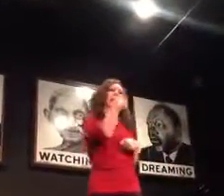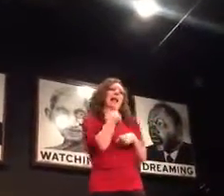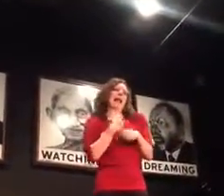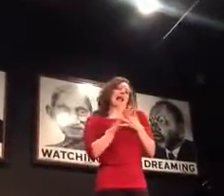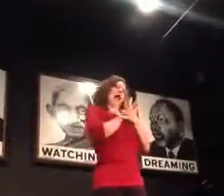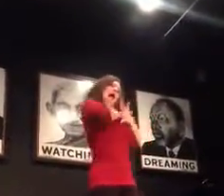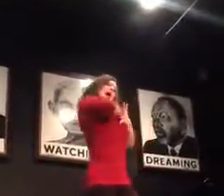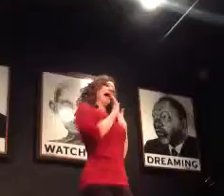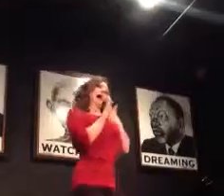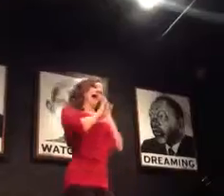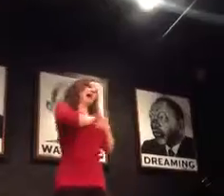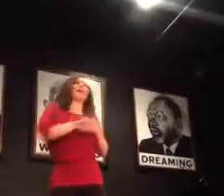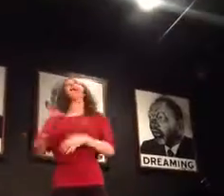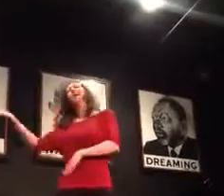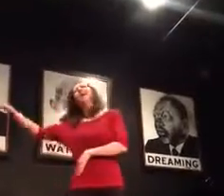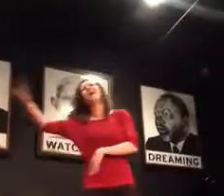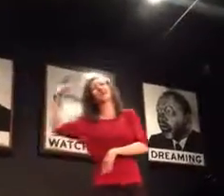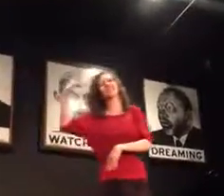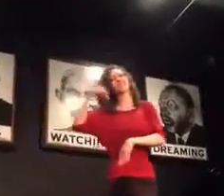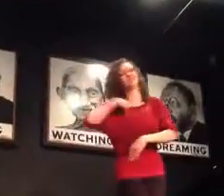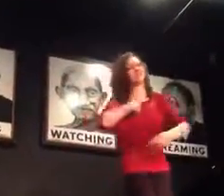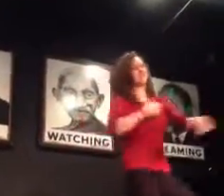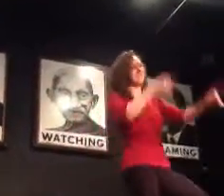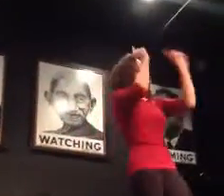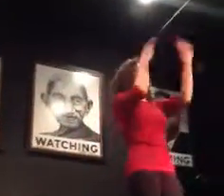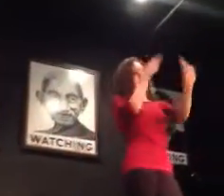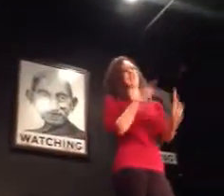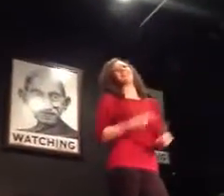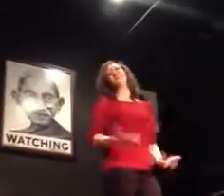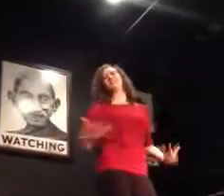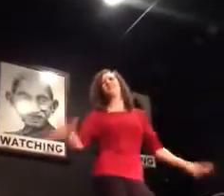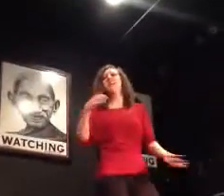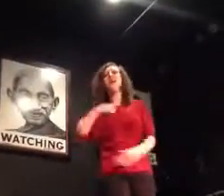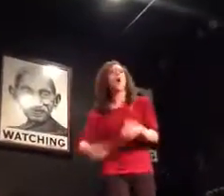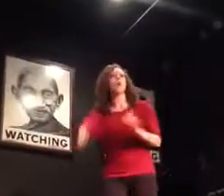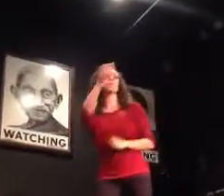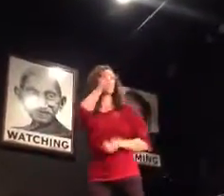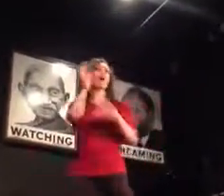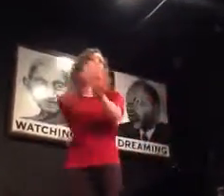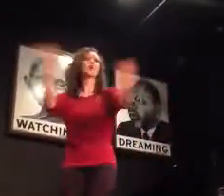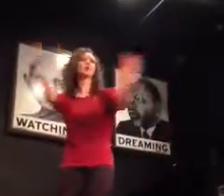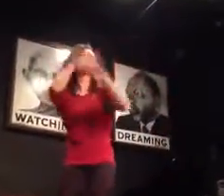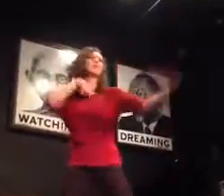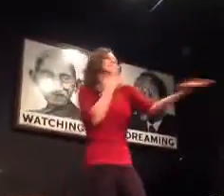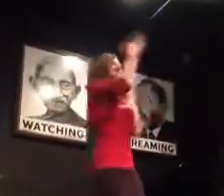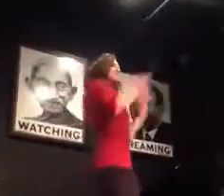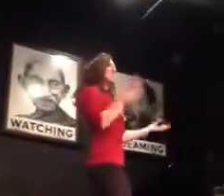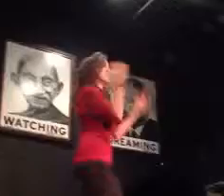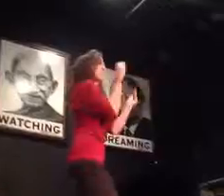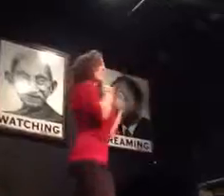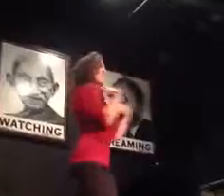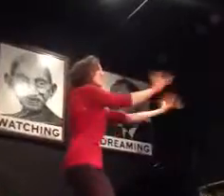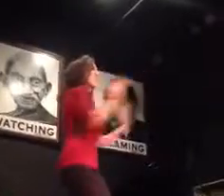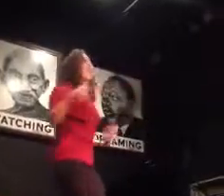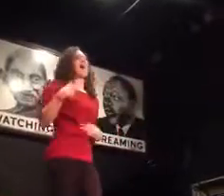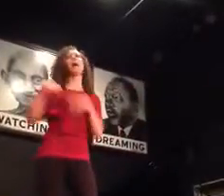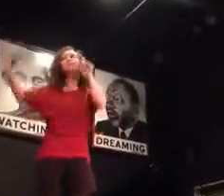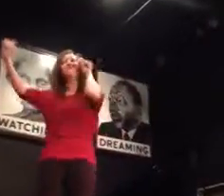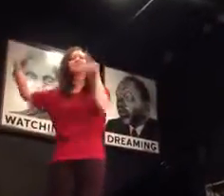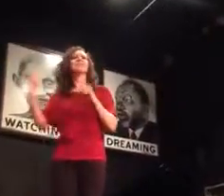She rolled. Once I get you out the clothes, privacy is on the door. Still they can hear you screaming more. Girl, I'm feeling what you're feeling.